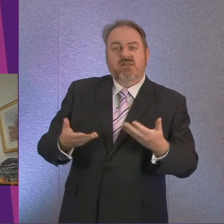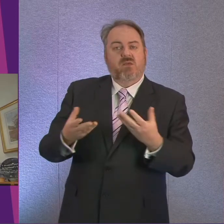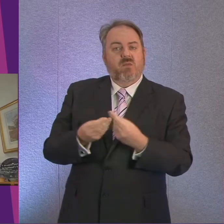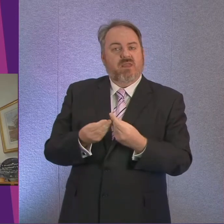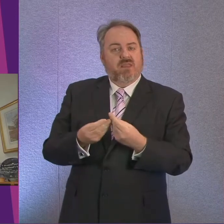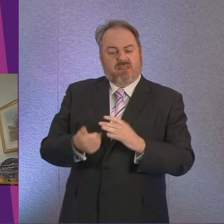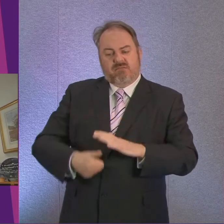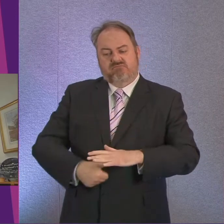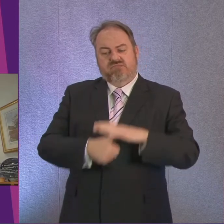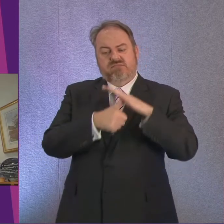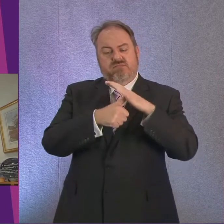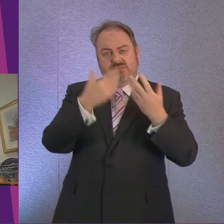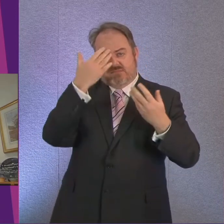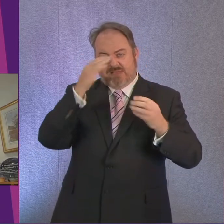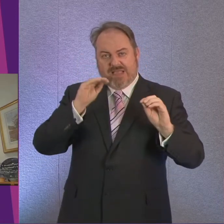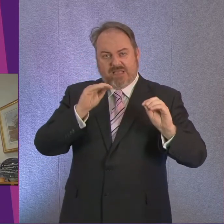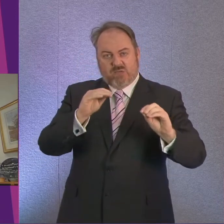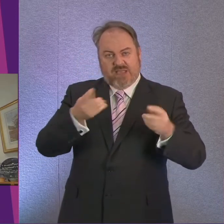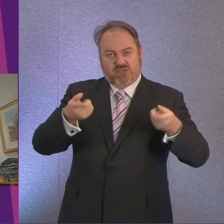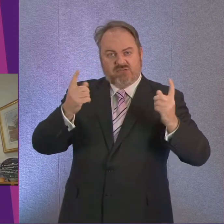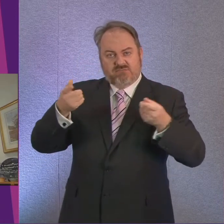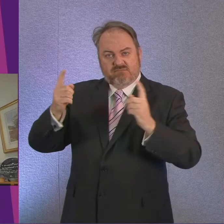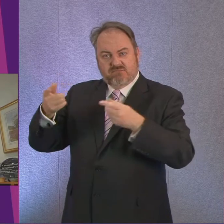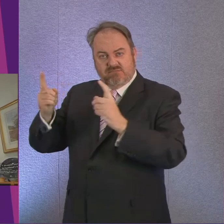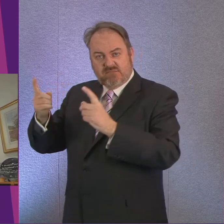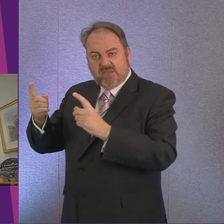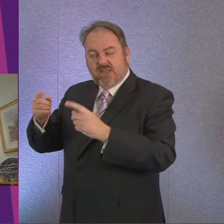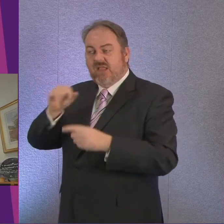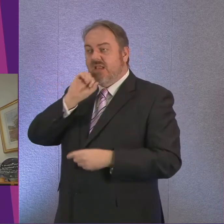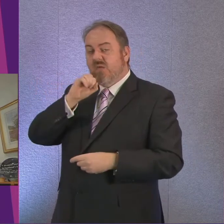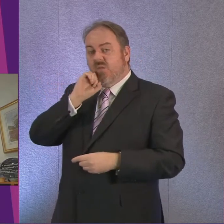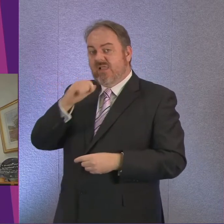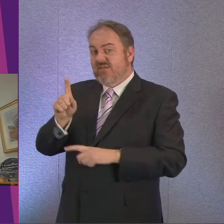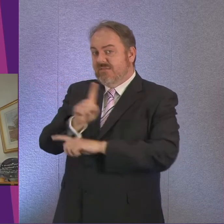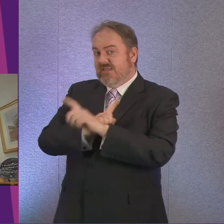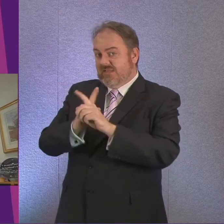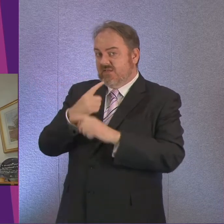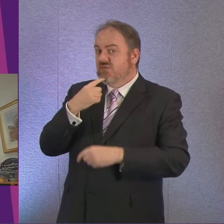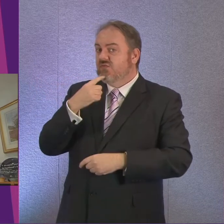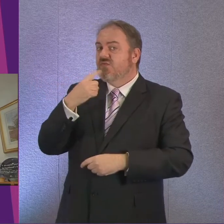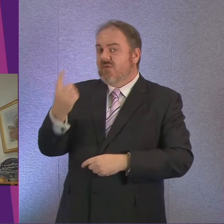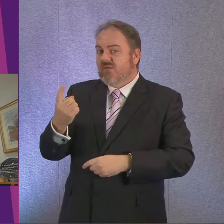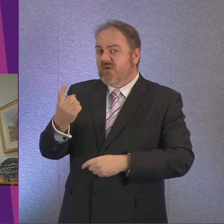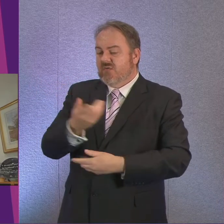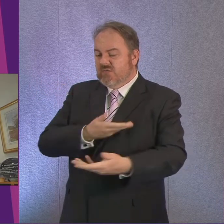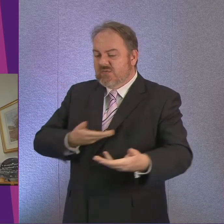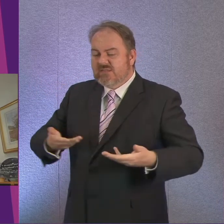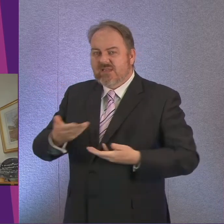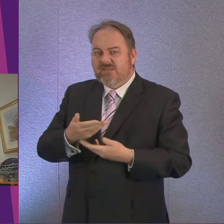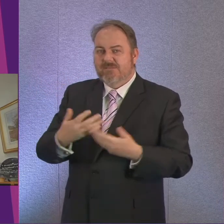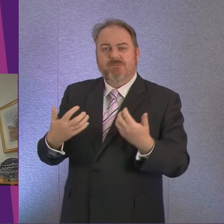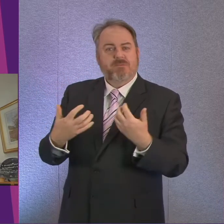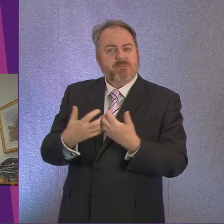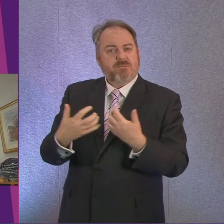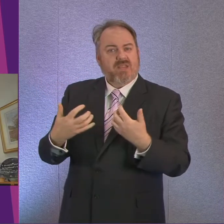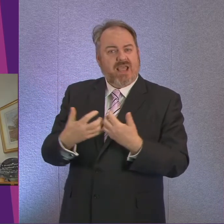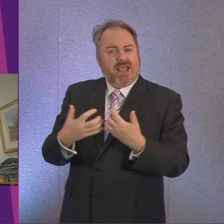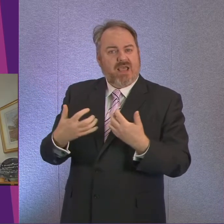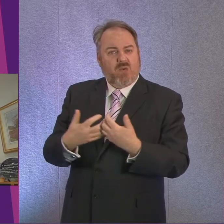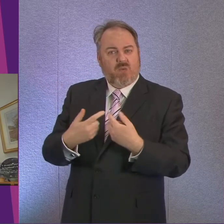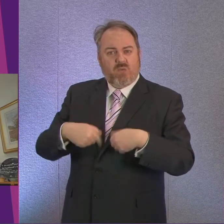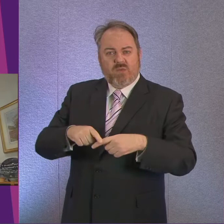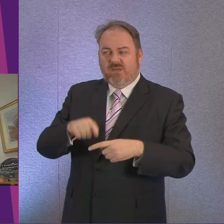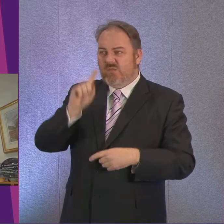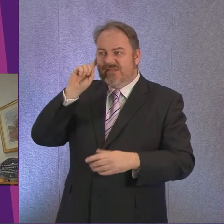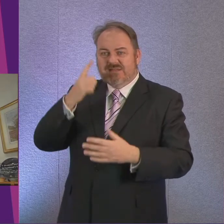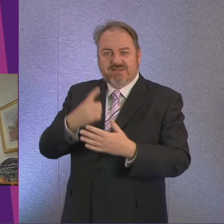Indeed, I'll be convening a discussion on this tomorrow to look at all of the practical issues that arise out of the whole question